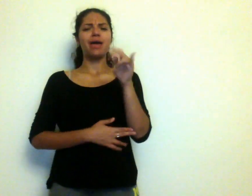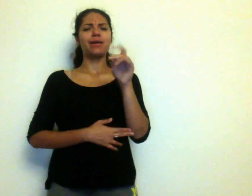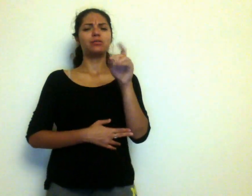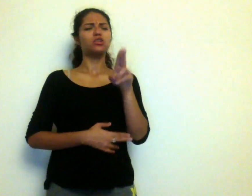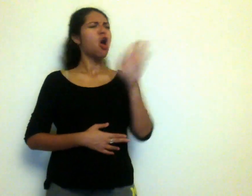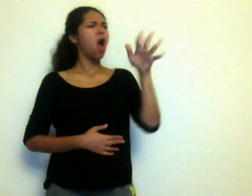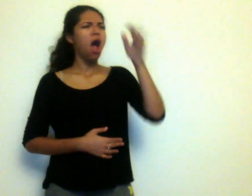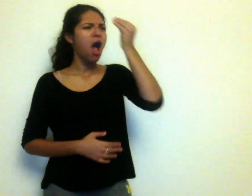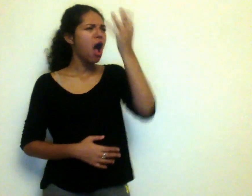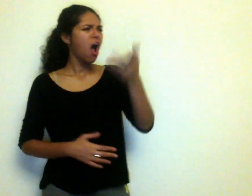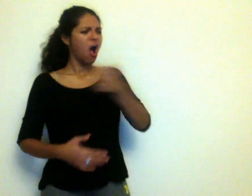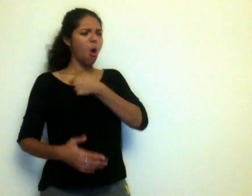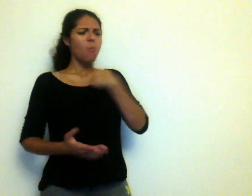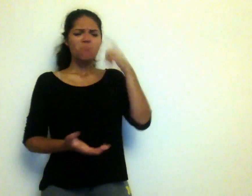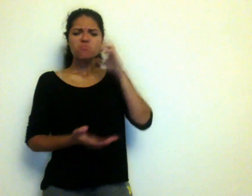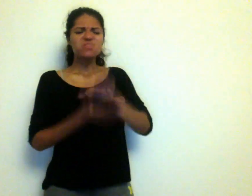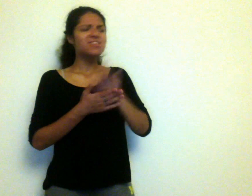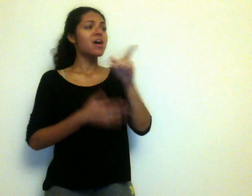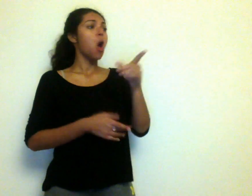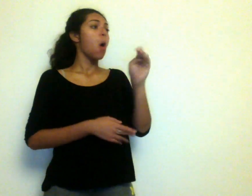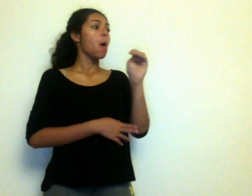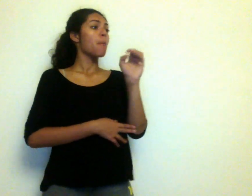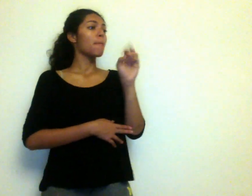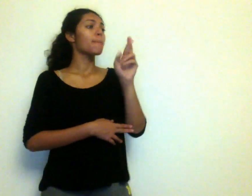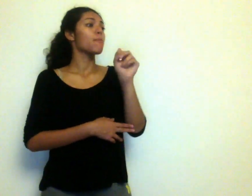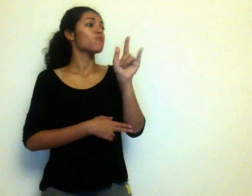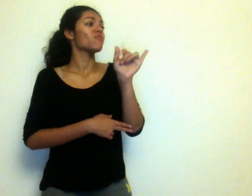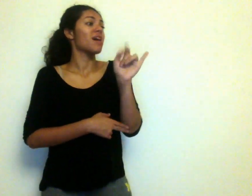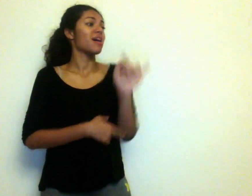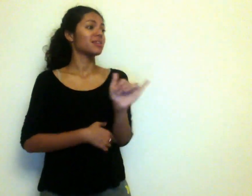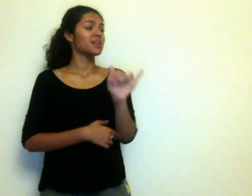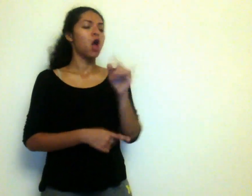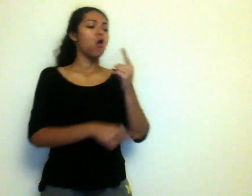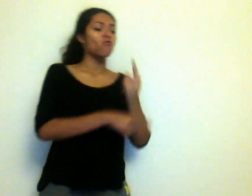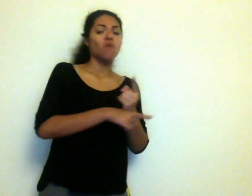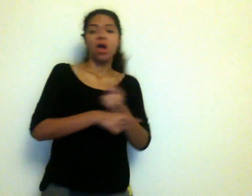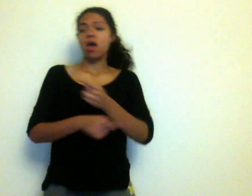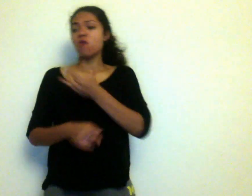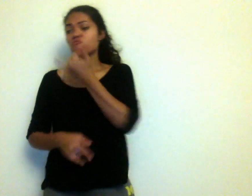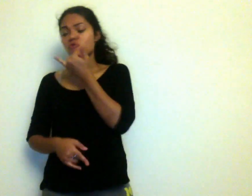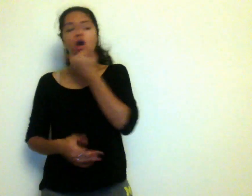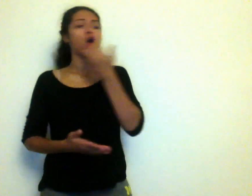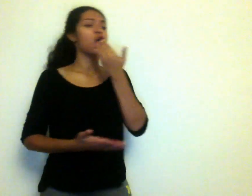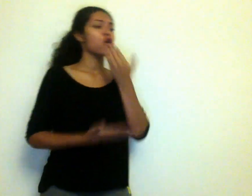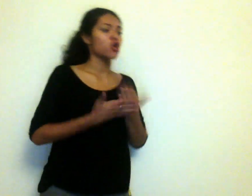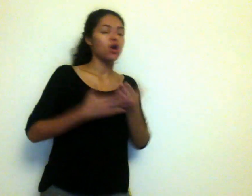this whole business of morality and good and evil is relative.